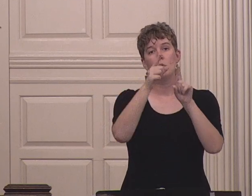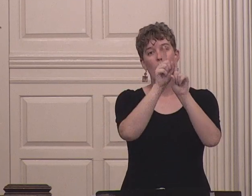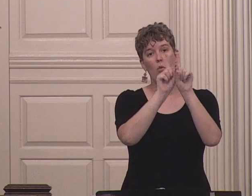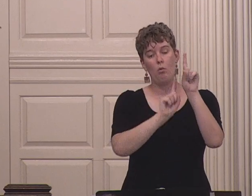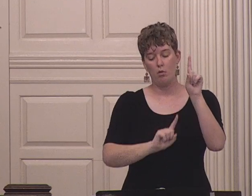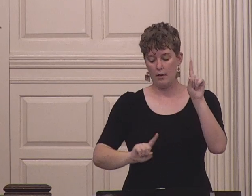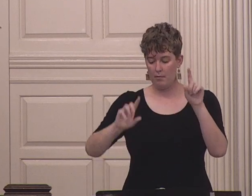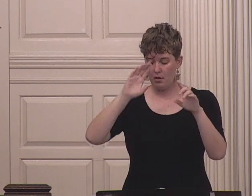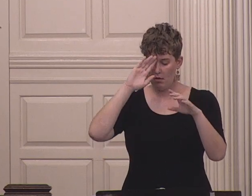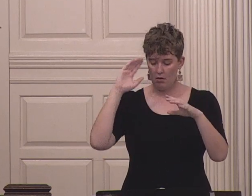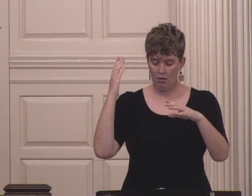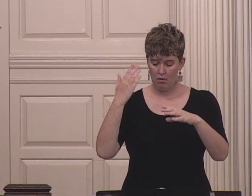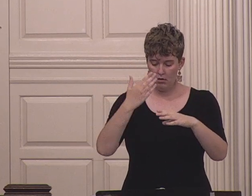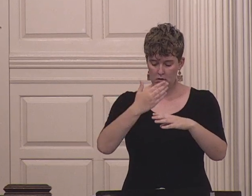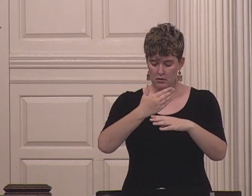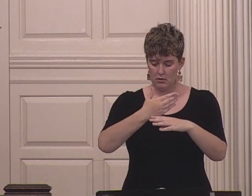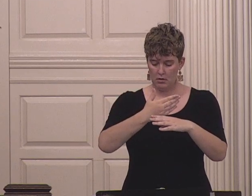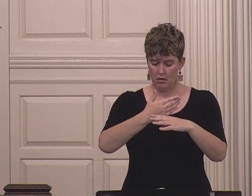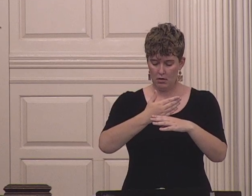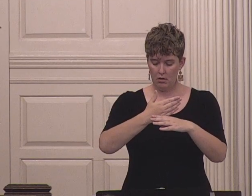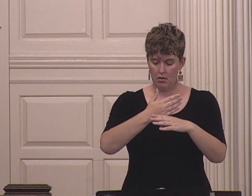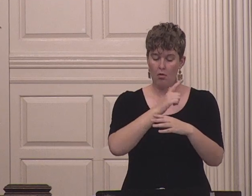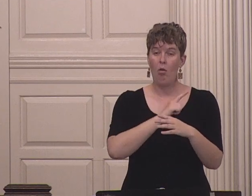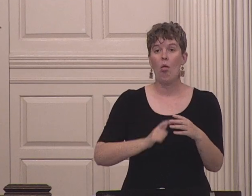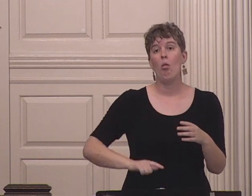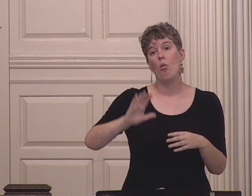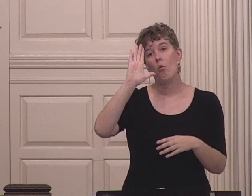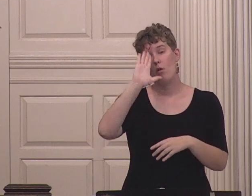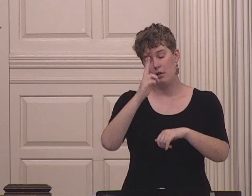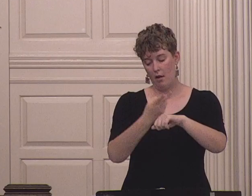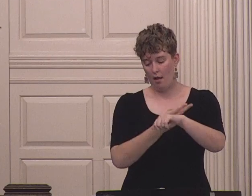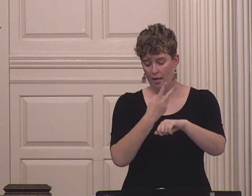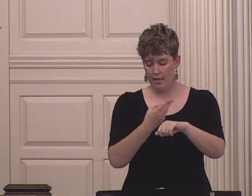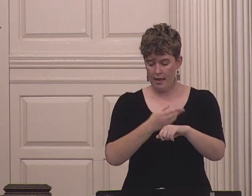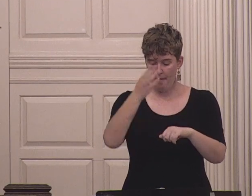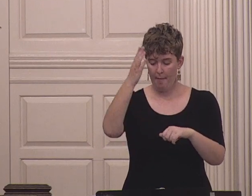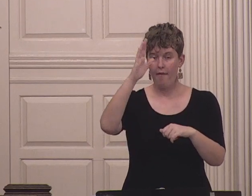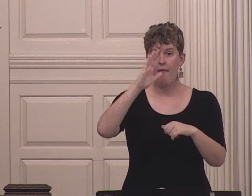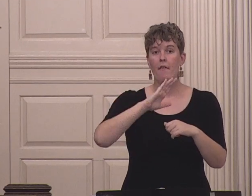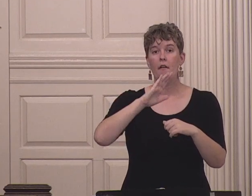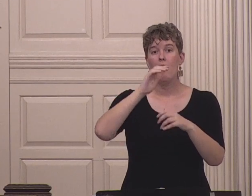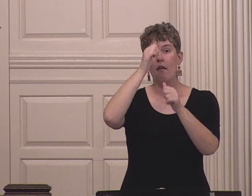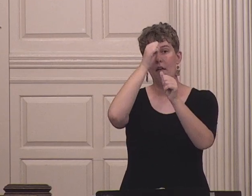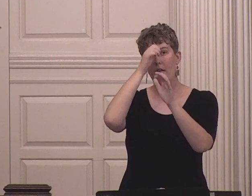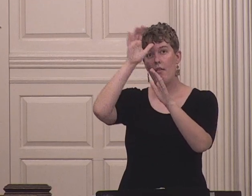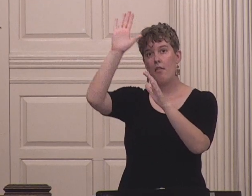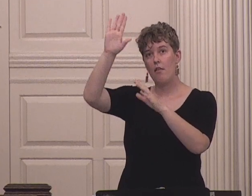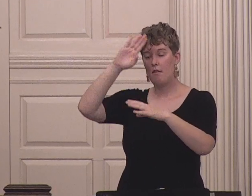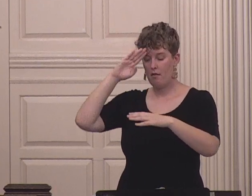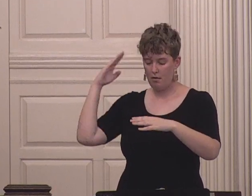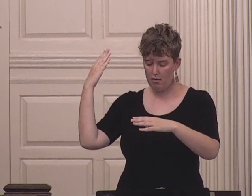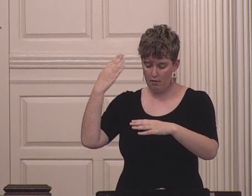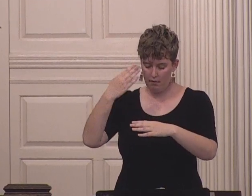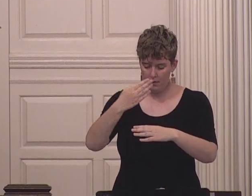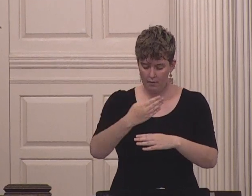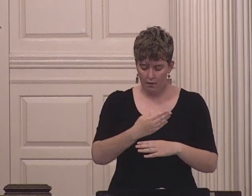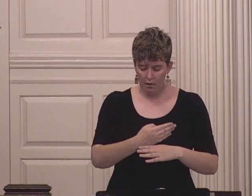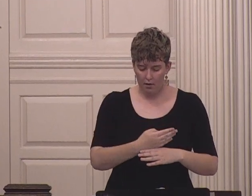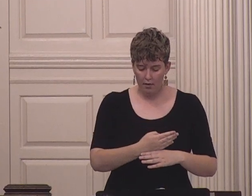Christ, only begotten Son, Lord God, Lamb of God, Son of